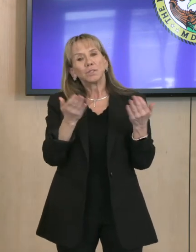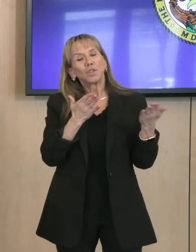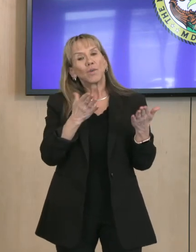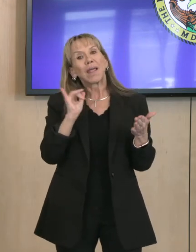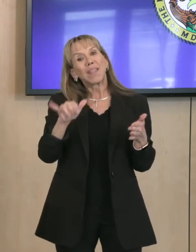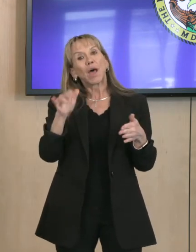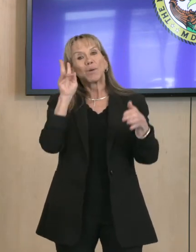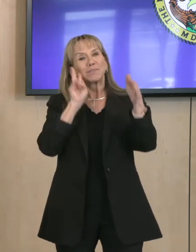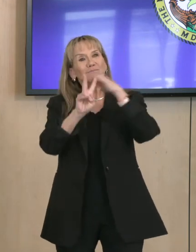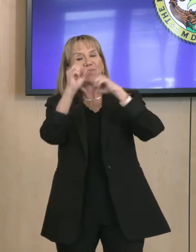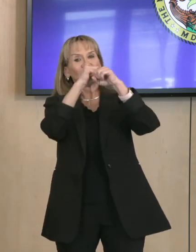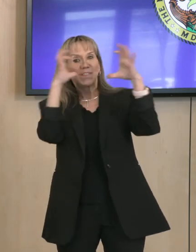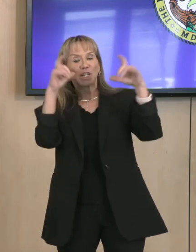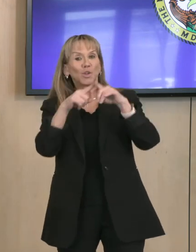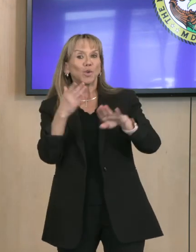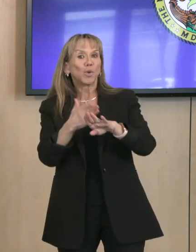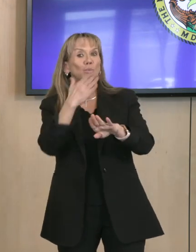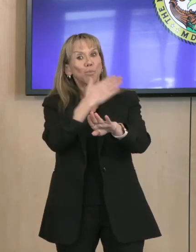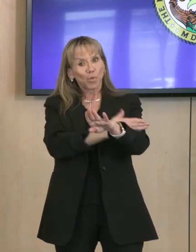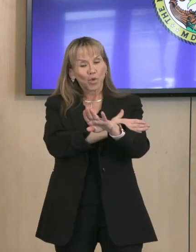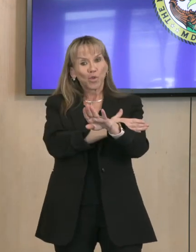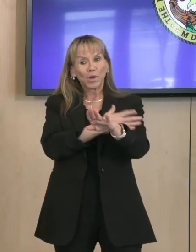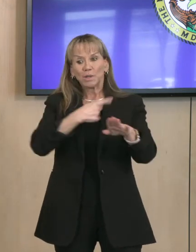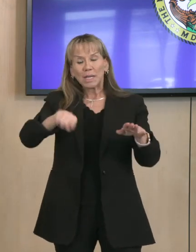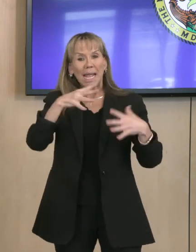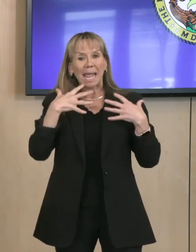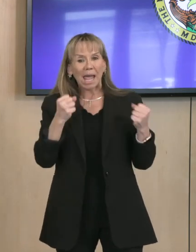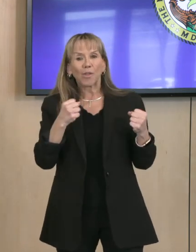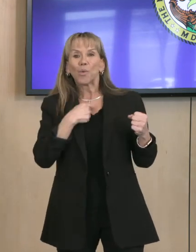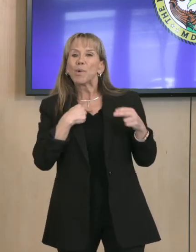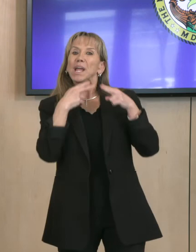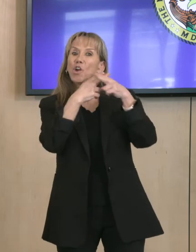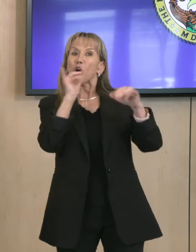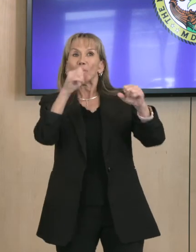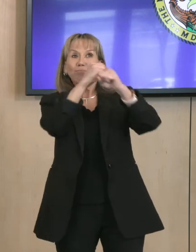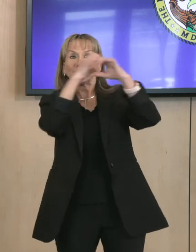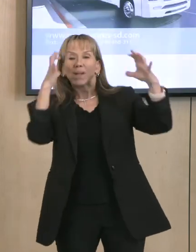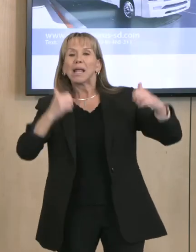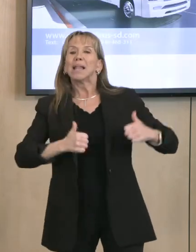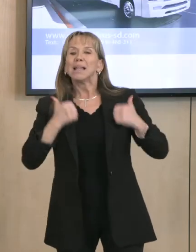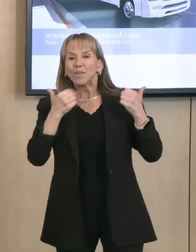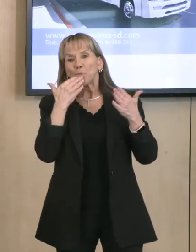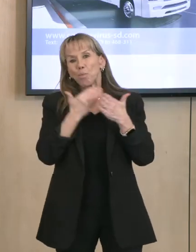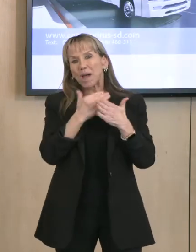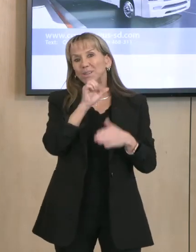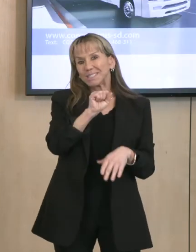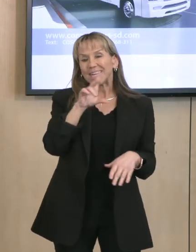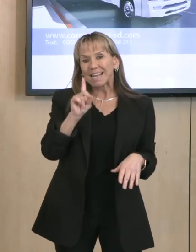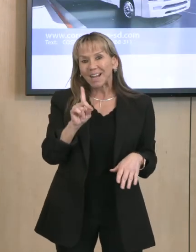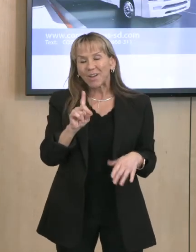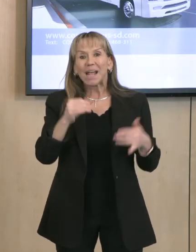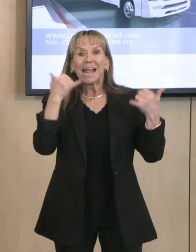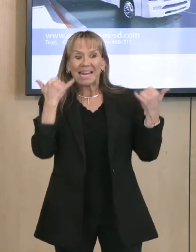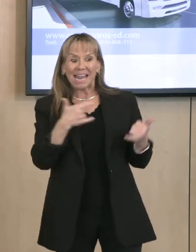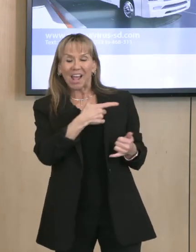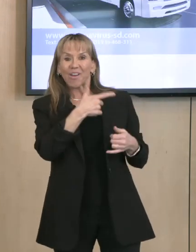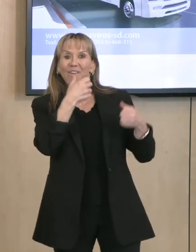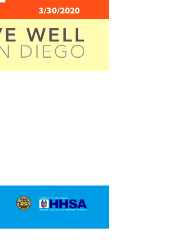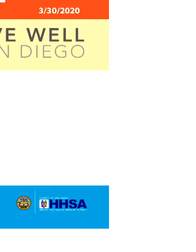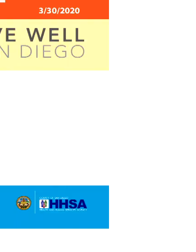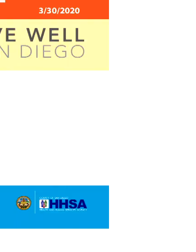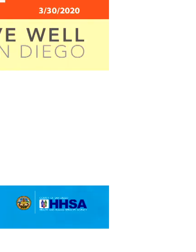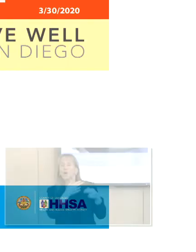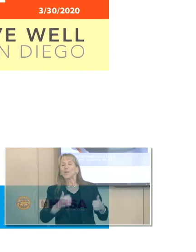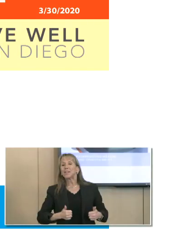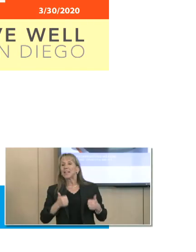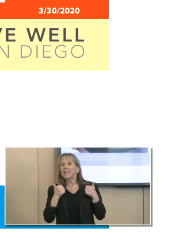region's health, the vision we call Live Well San Diego. Officially, the vehicle is called the Live Well San Diego